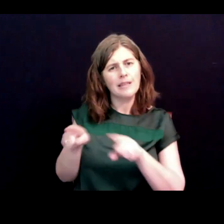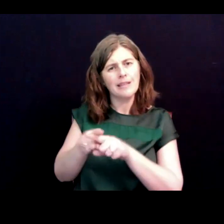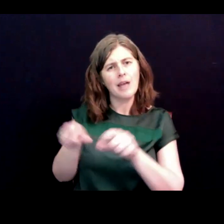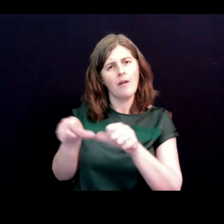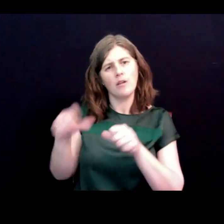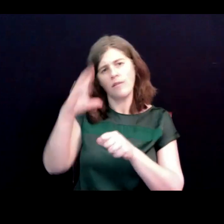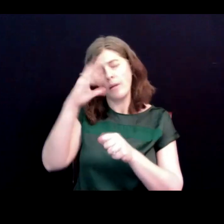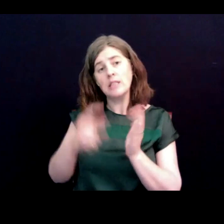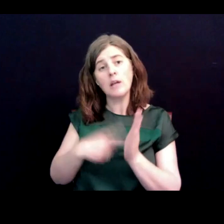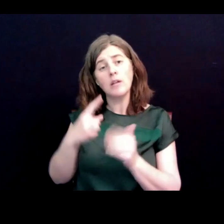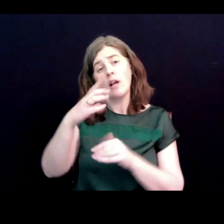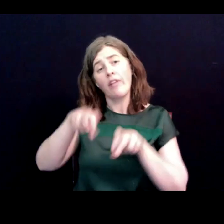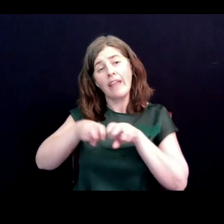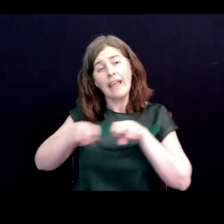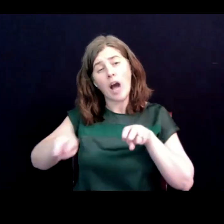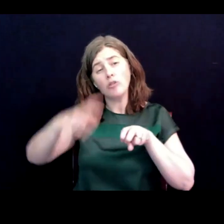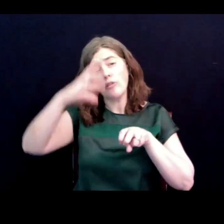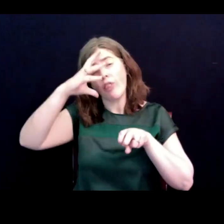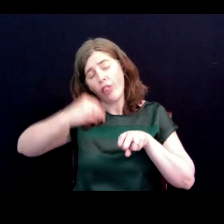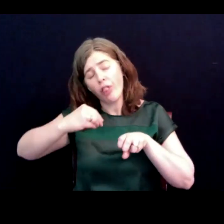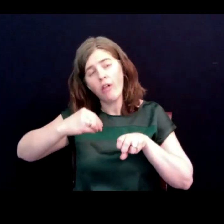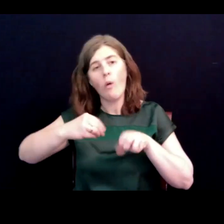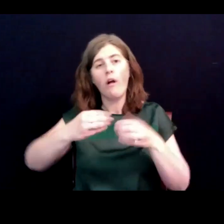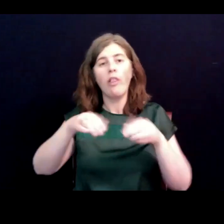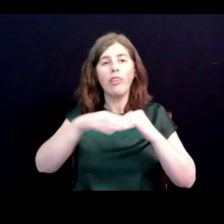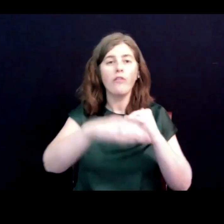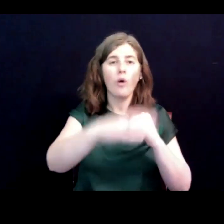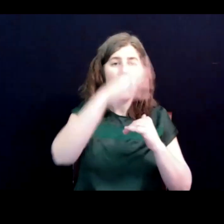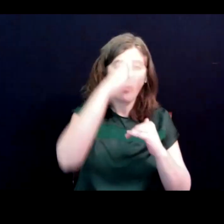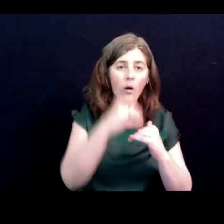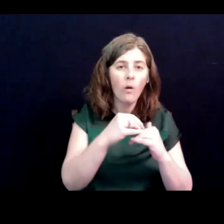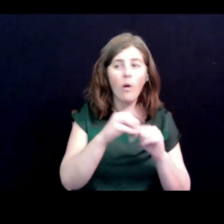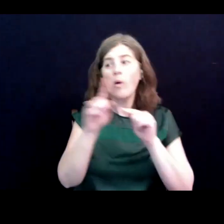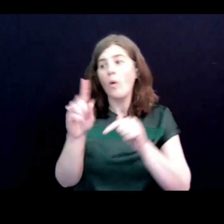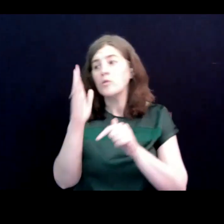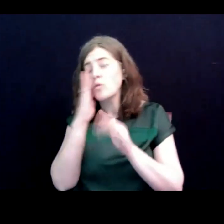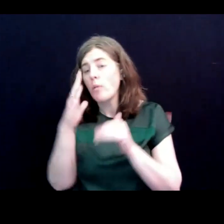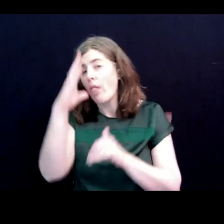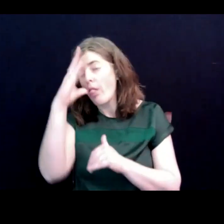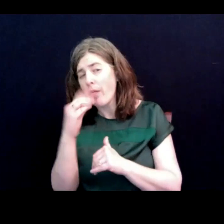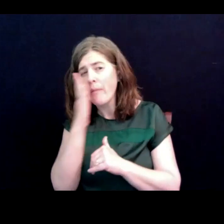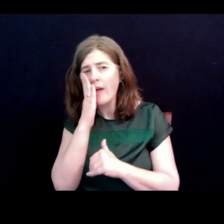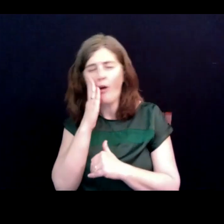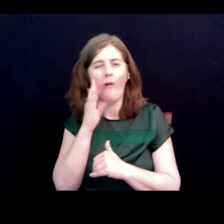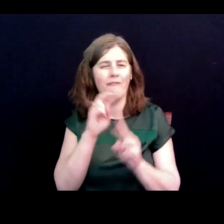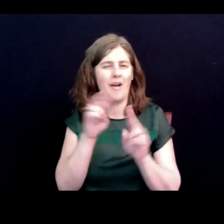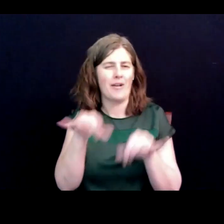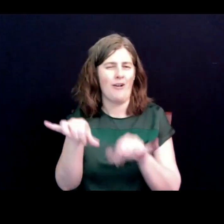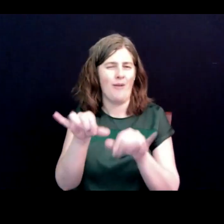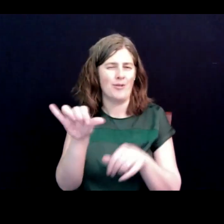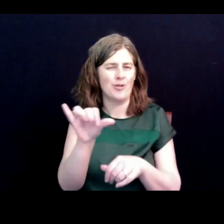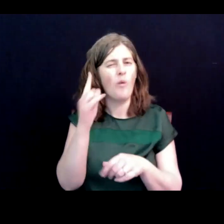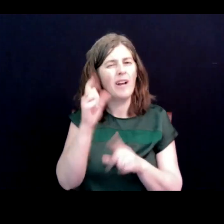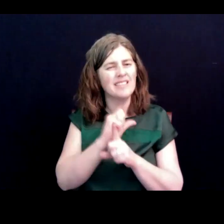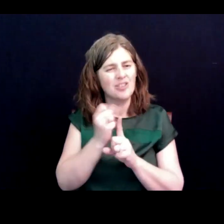he falls asleep on the couch or the living room floor, or goes to his room and sleeps on his bed. Yep, also quite common. So this is one of those